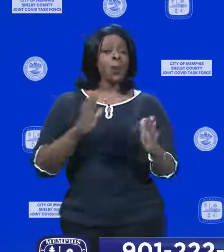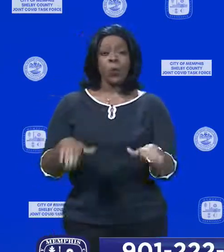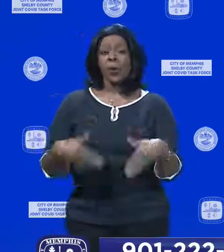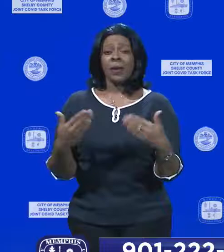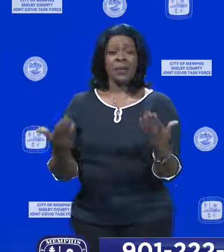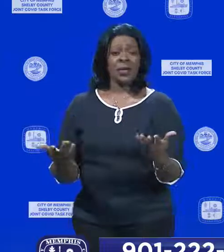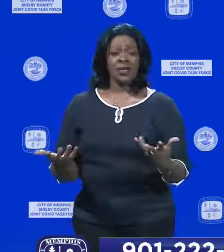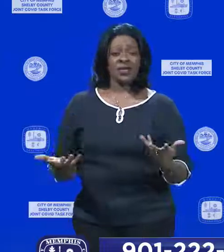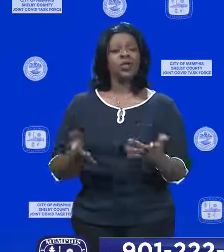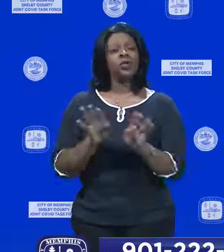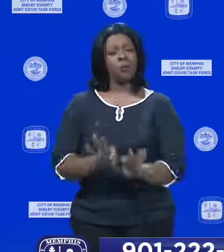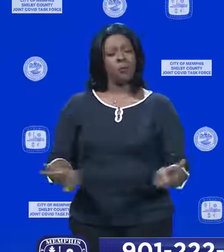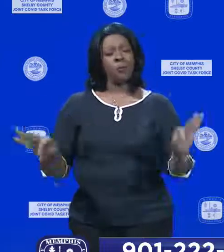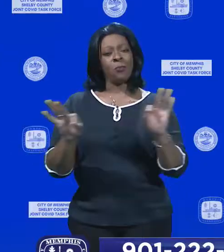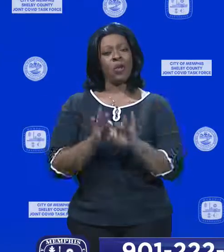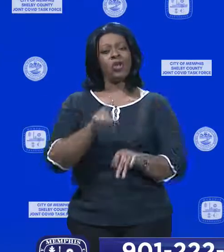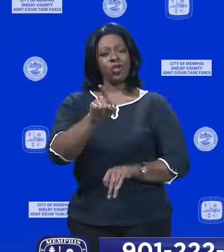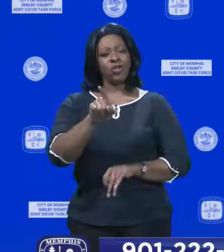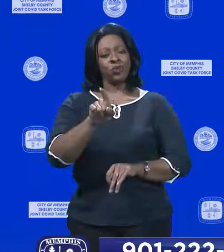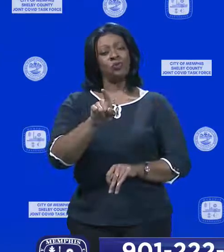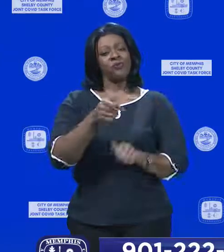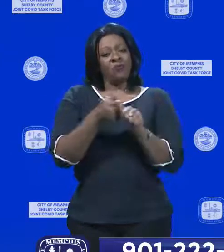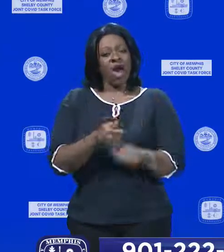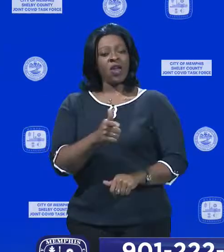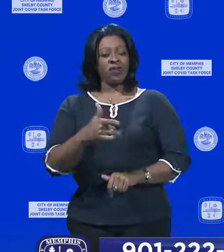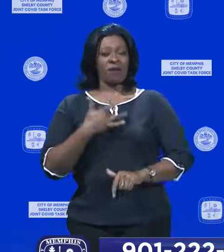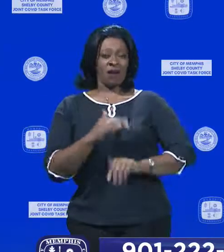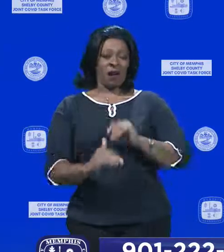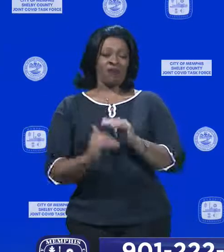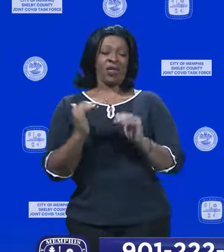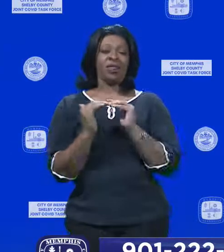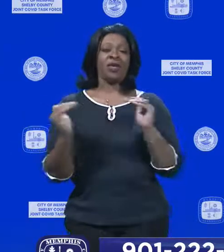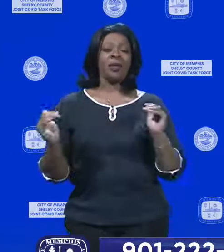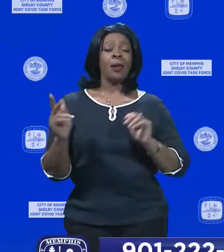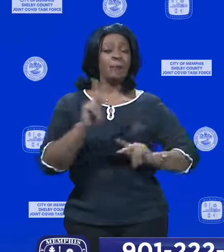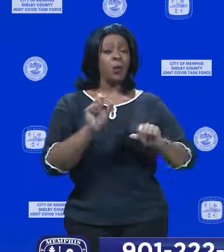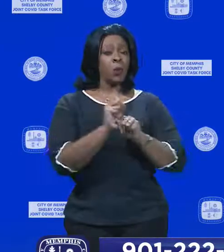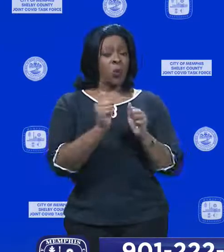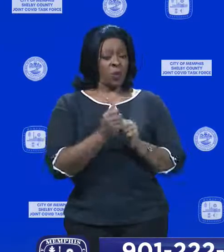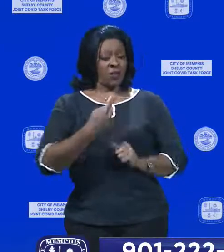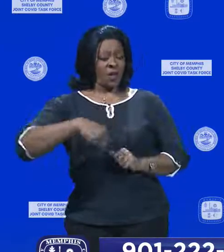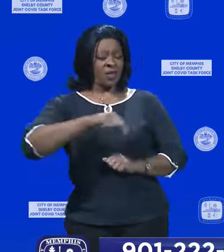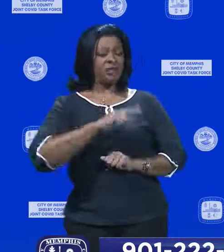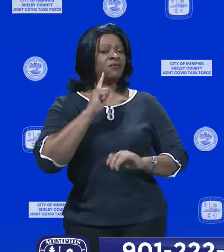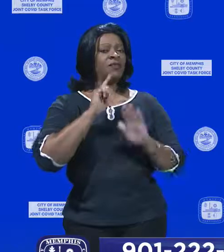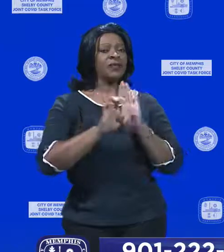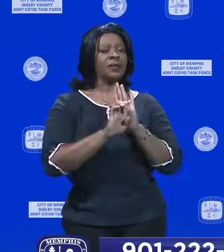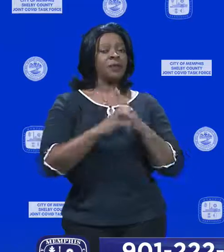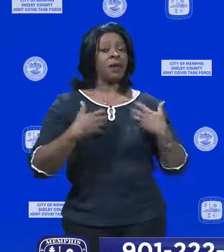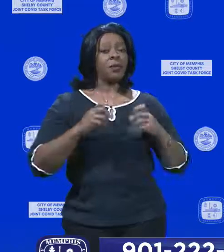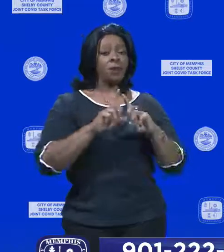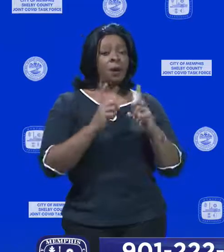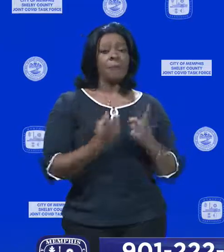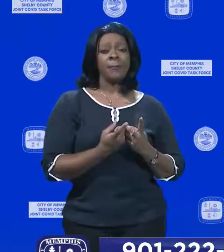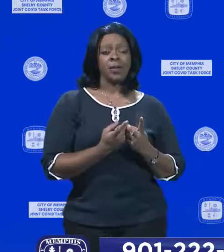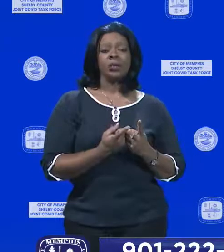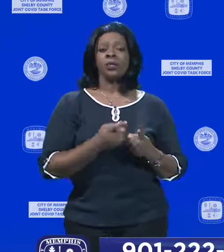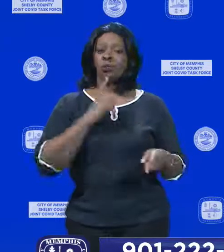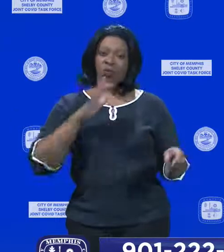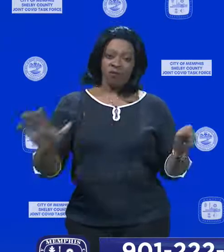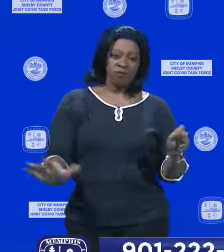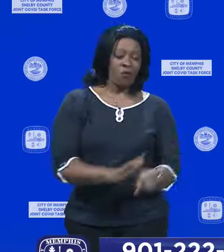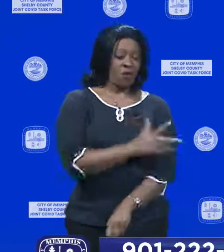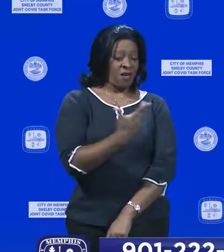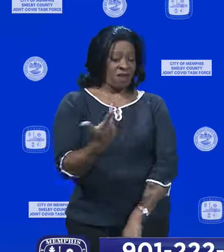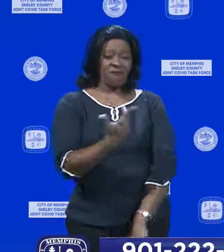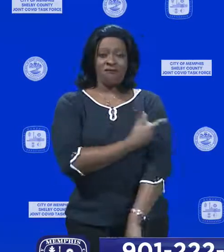recommendations, I think it's important for you to do what you're comfortable with. We have some folks who work with us, for instance, in the health department, who are fully